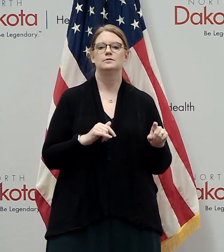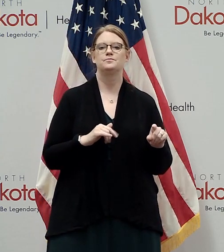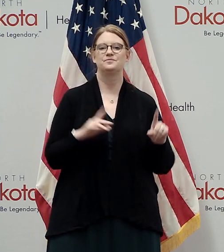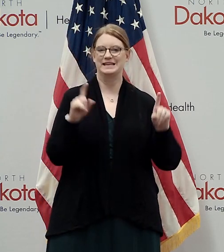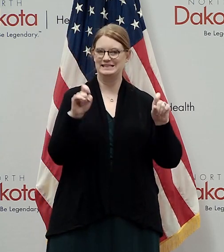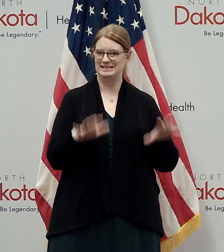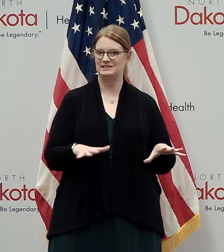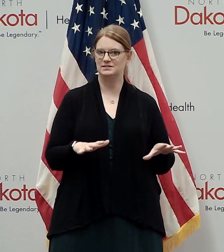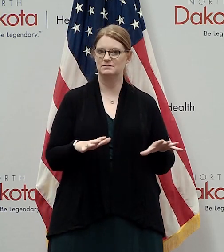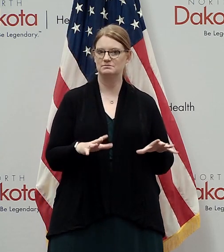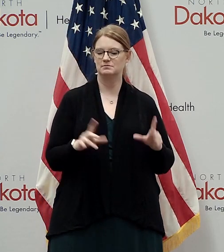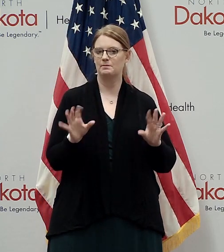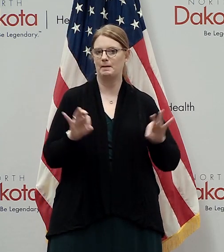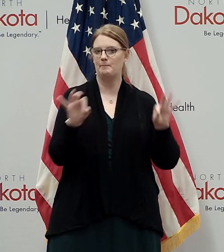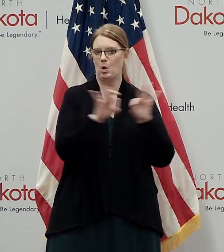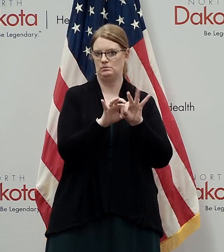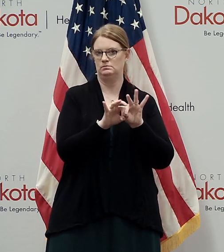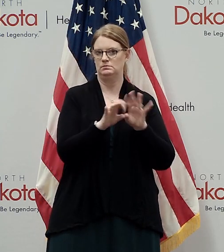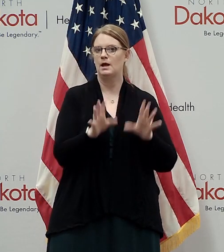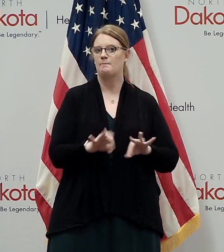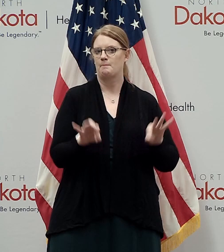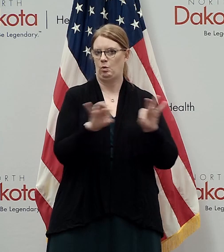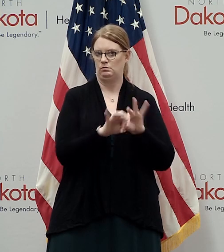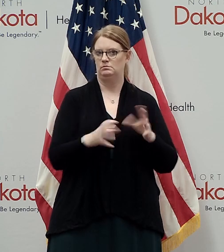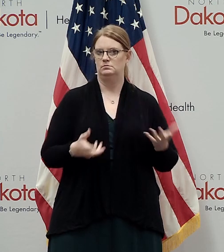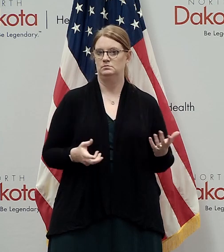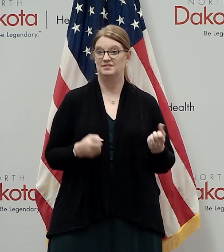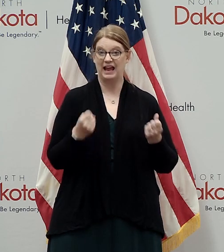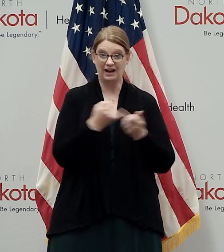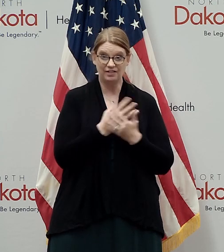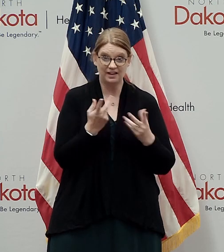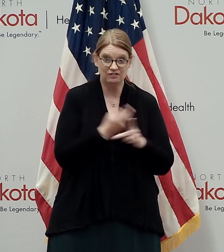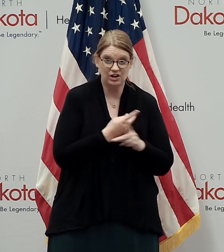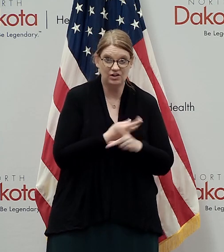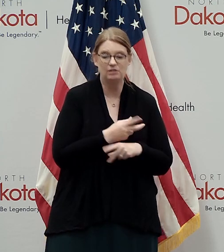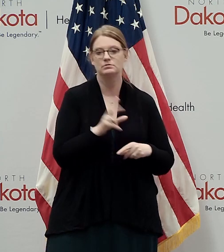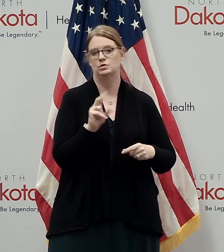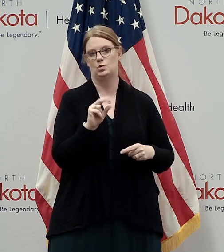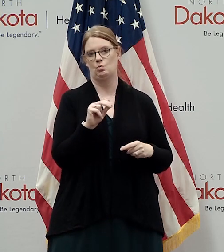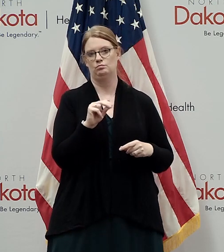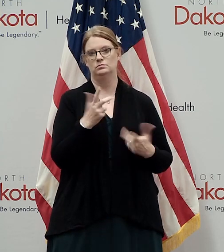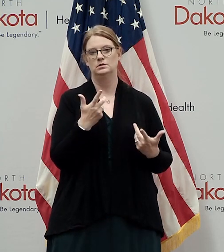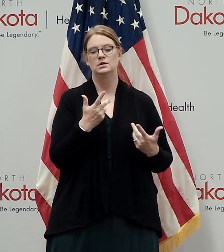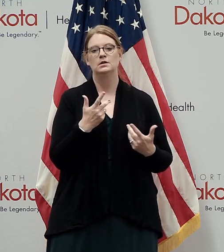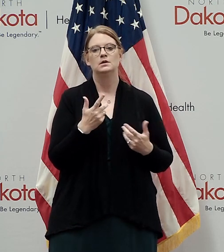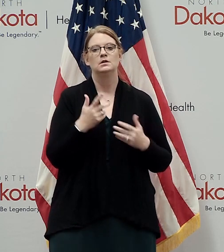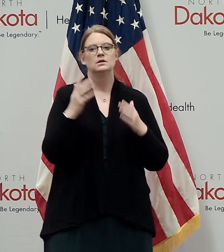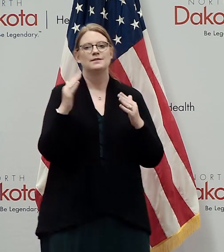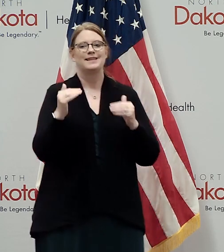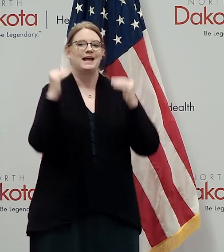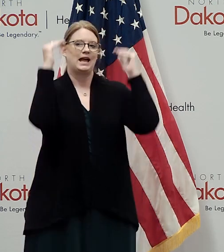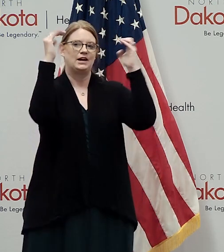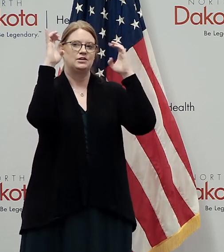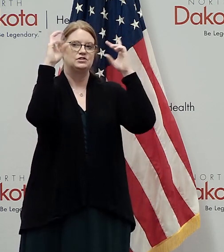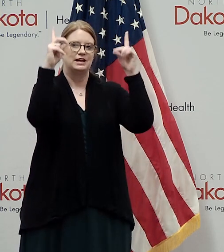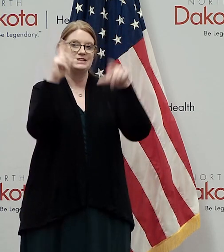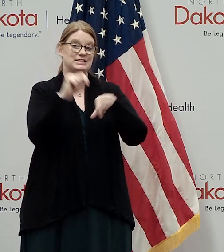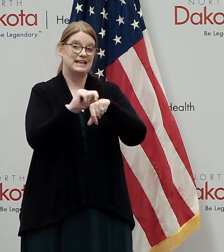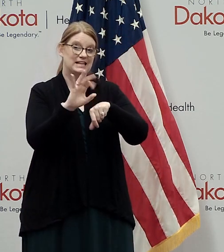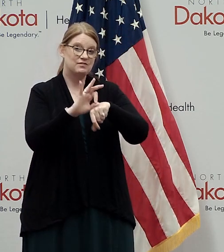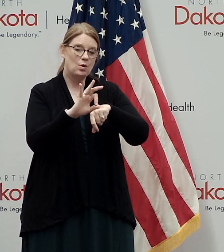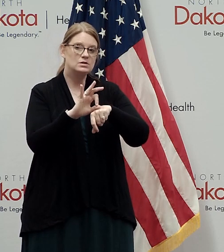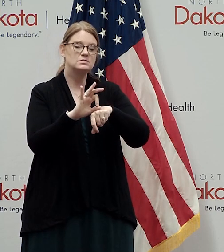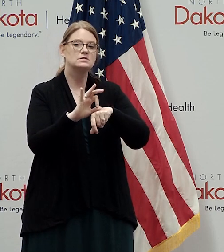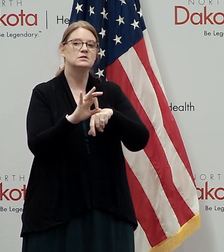testing is going to be a component. We don't have everything figured out yet. The Higher Education Task Force, which is running